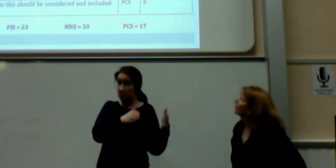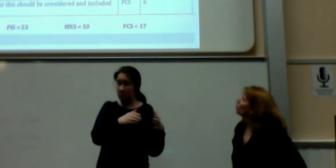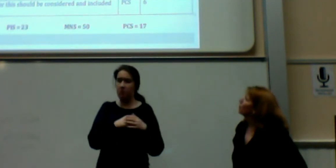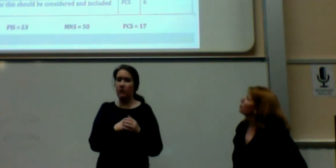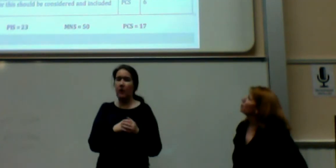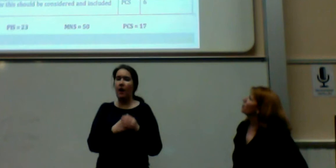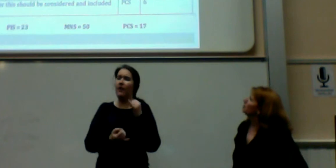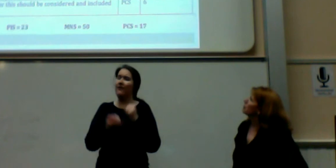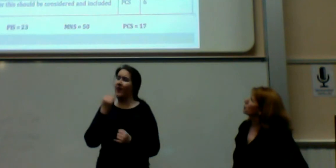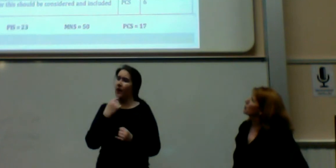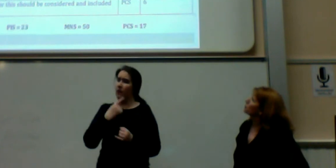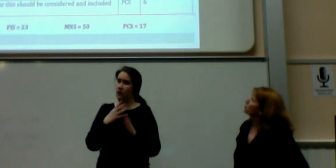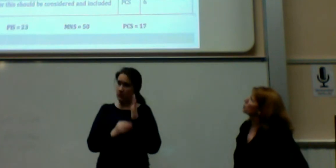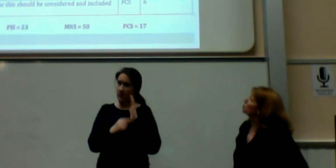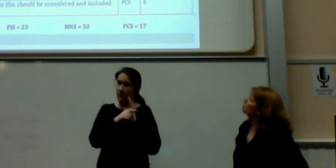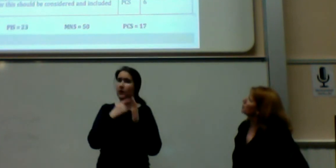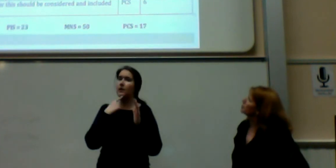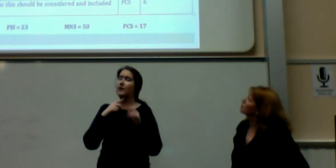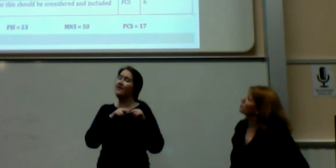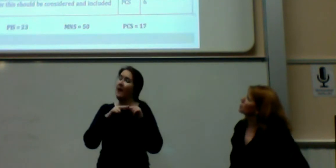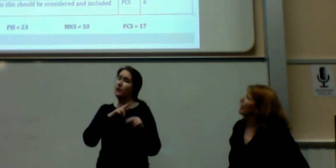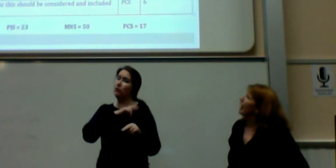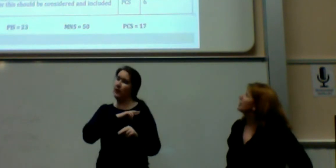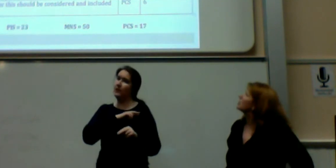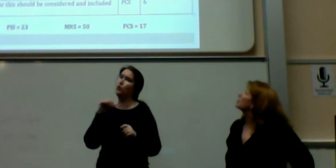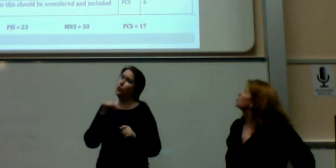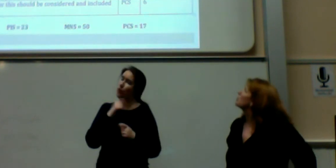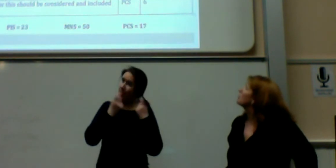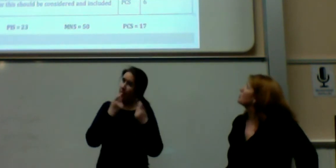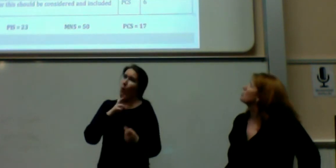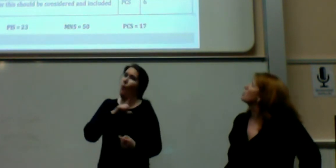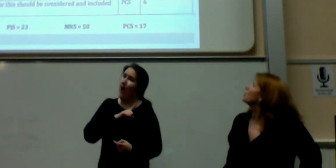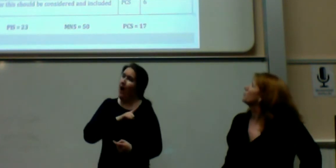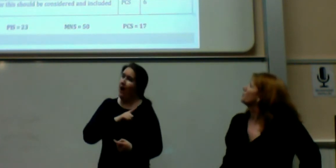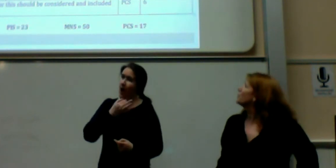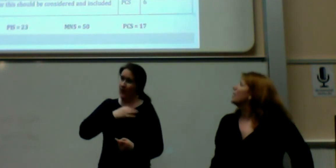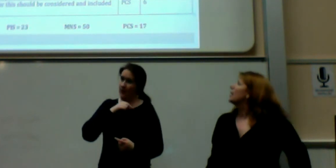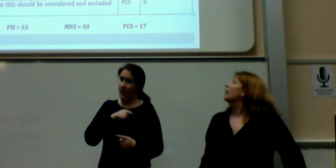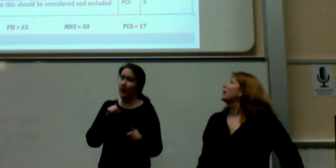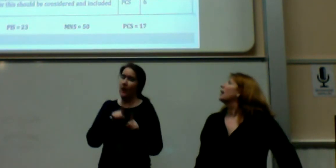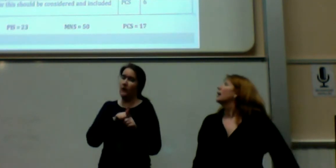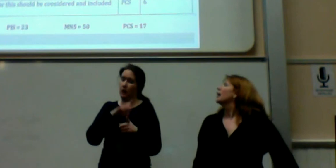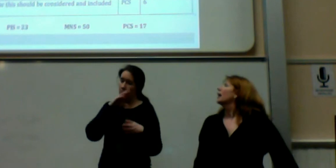And the final one, the family's reason for this should be considered and included in the decision.